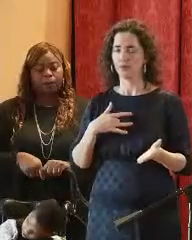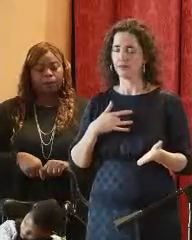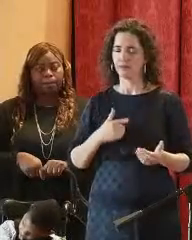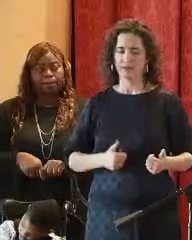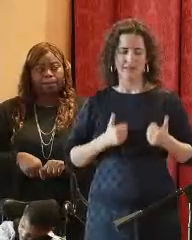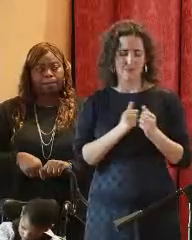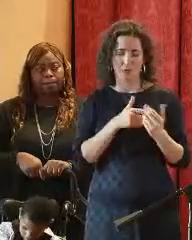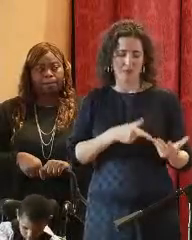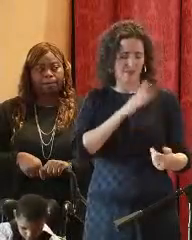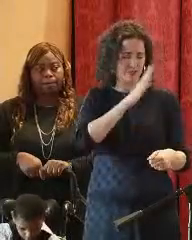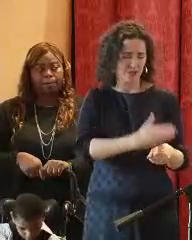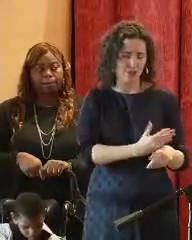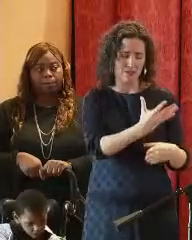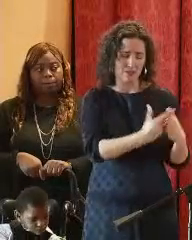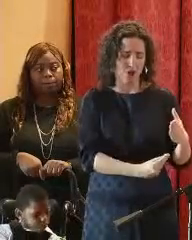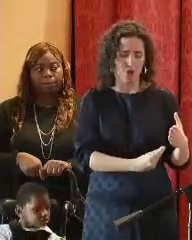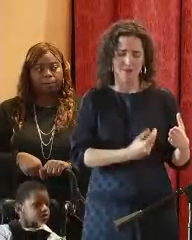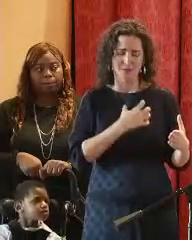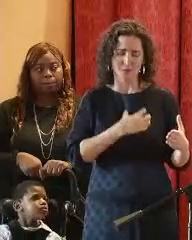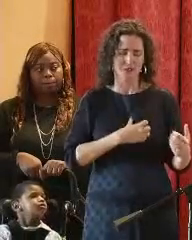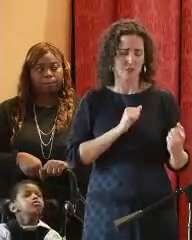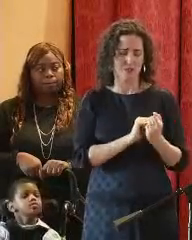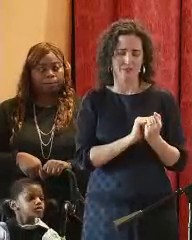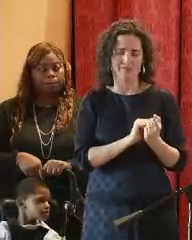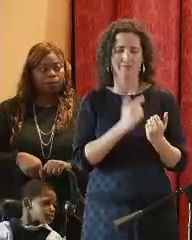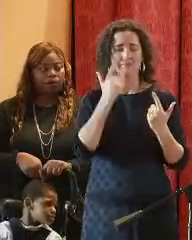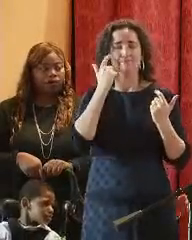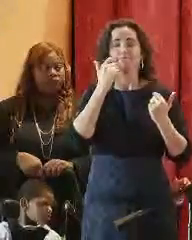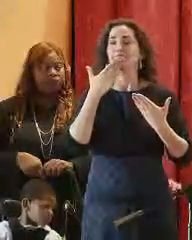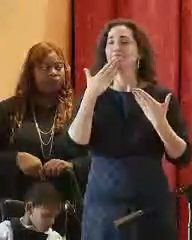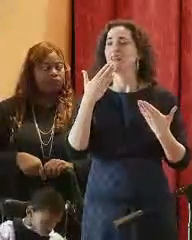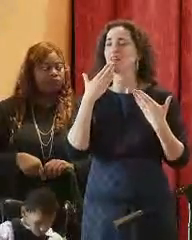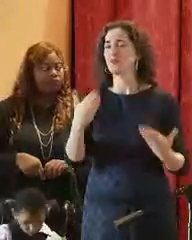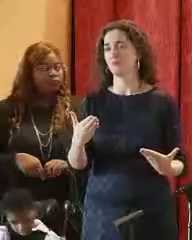him. Thank you.